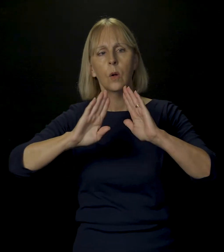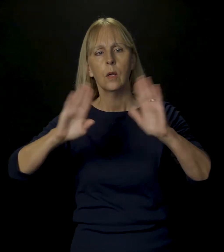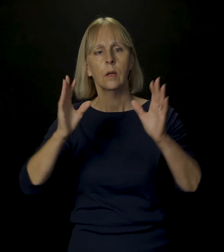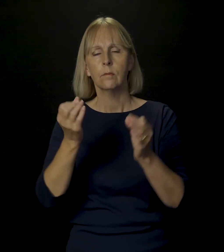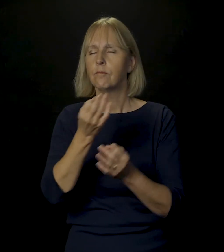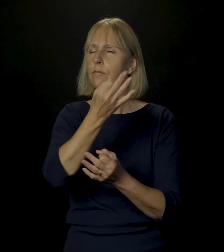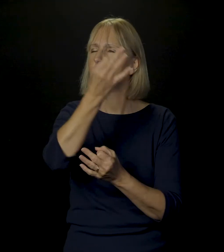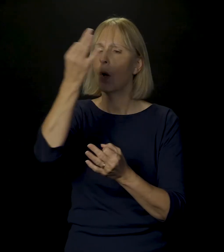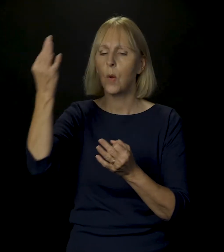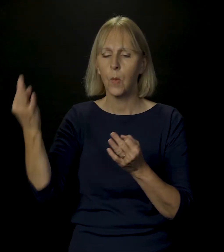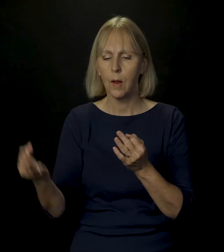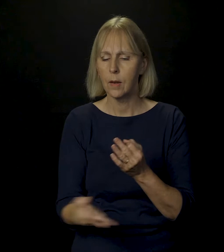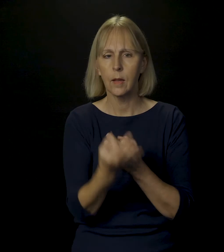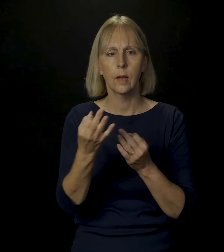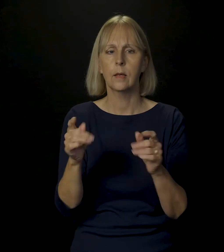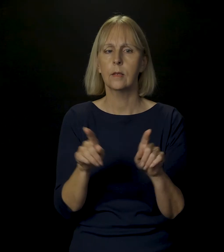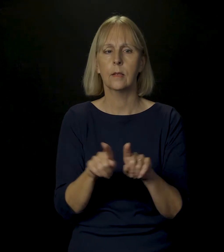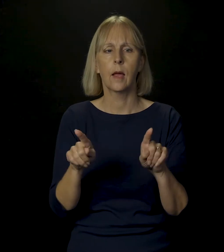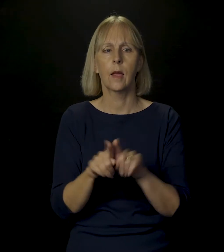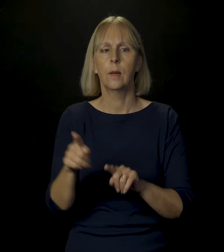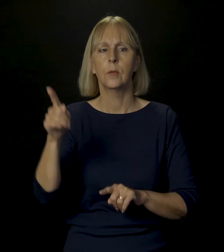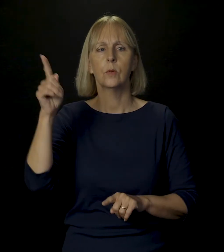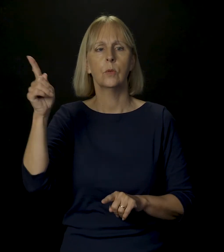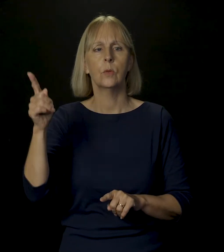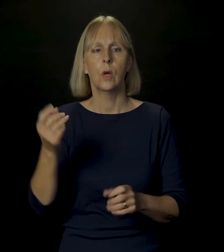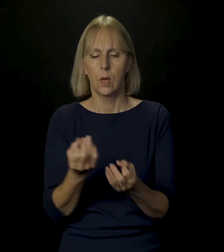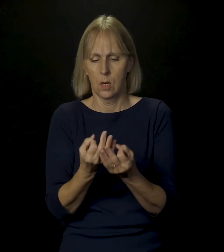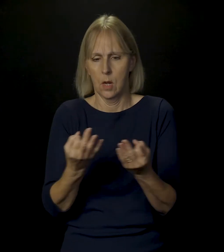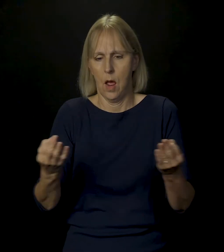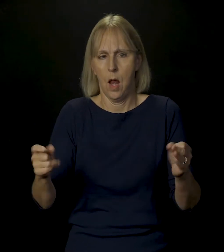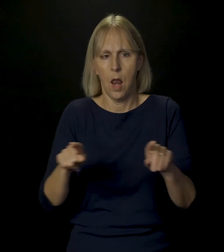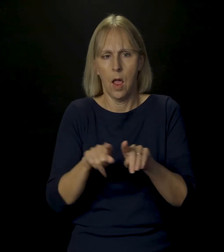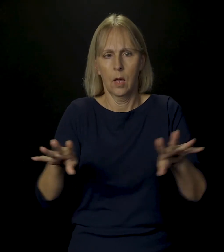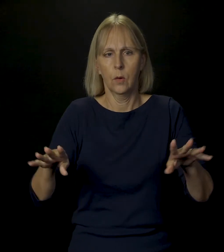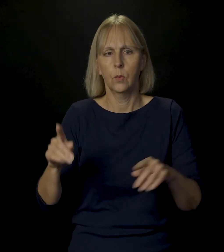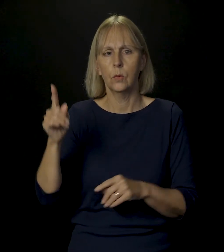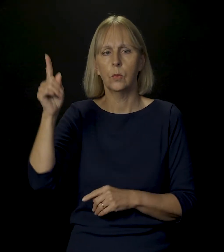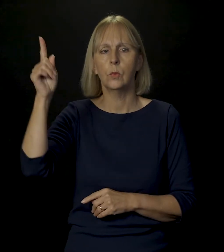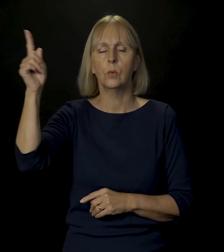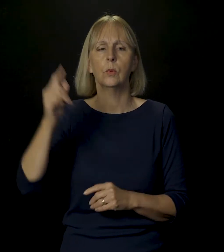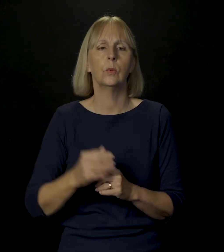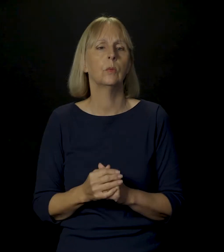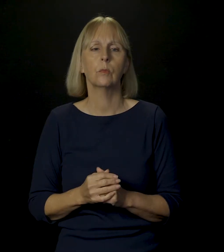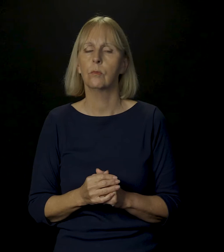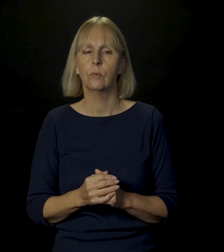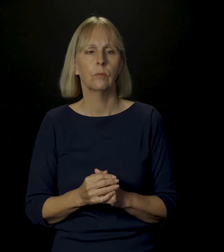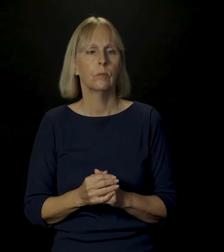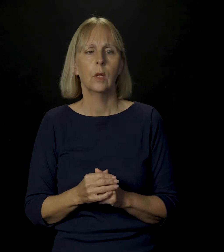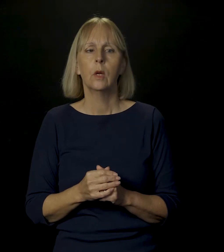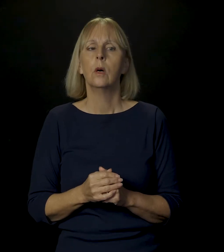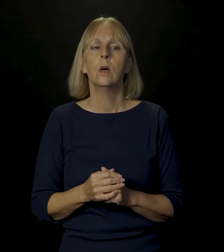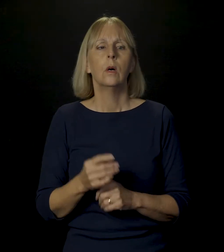Holy There Is No One Like You There Is None Beside